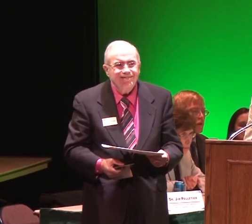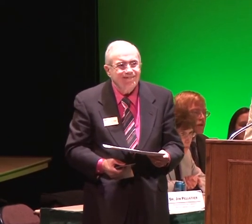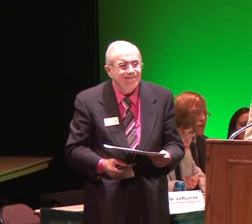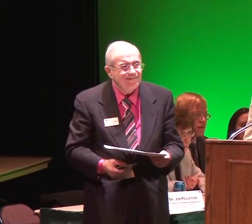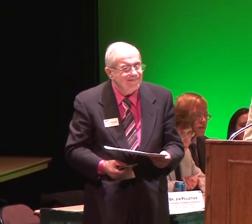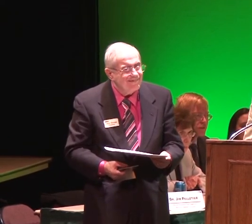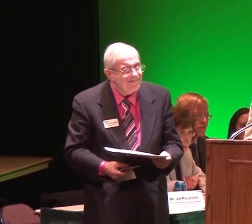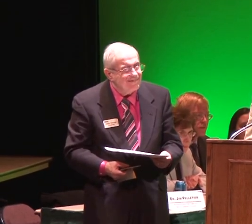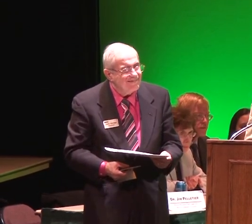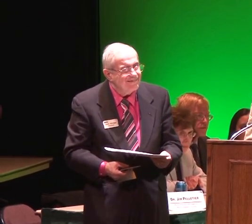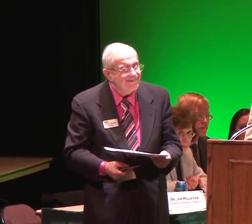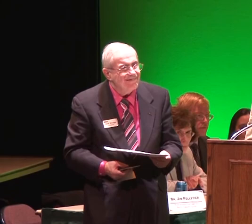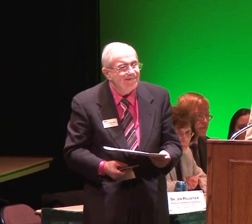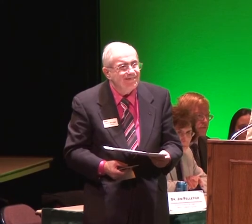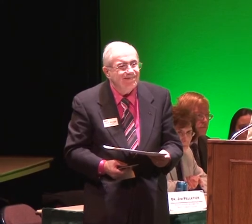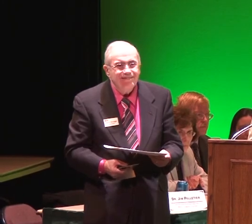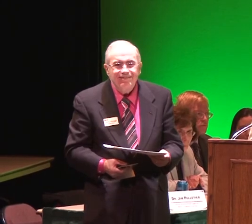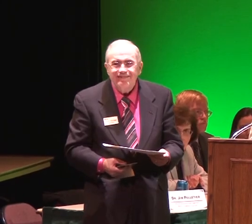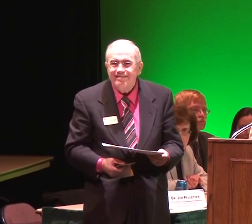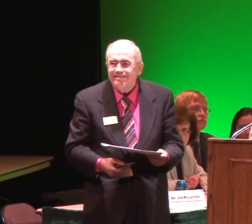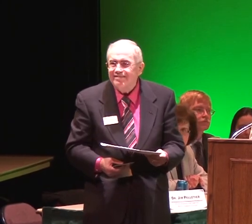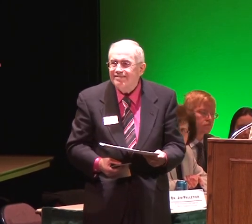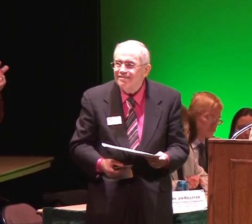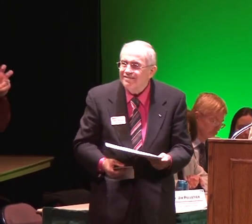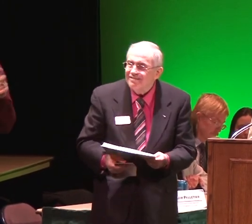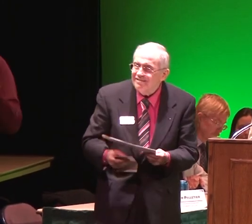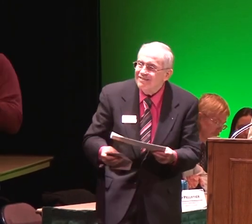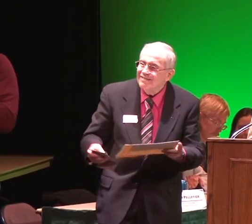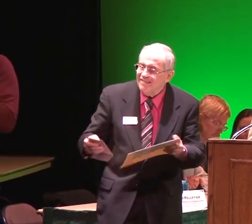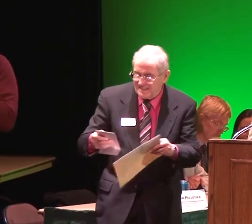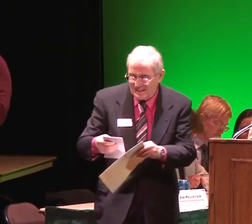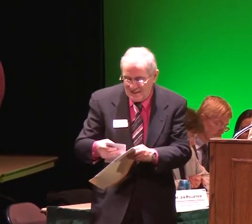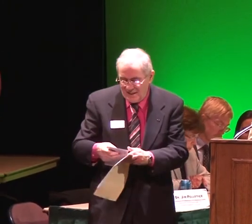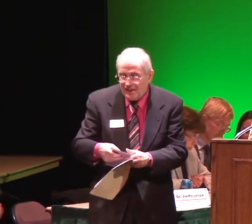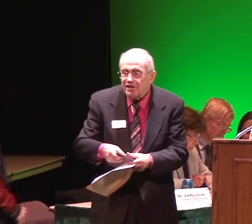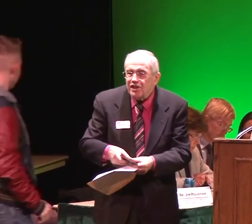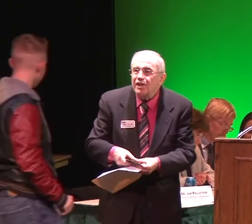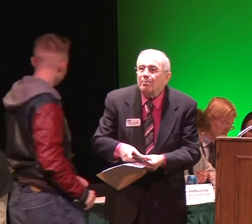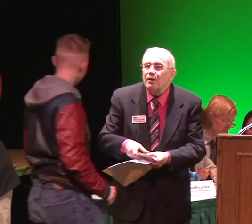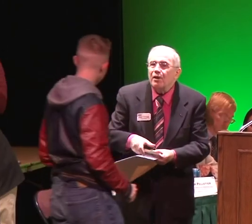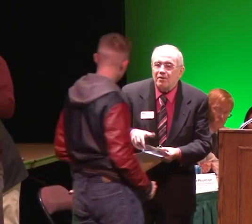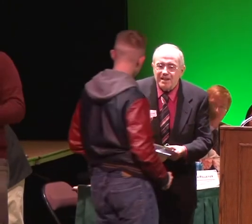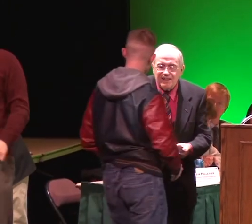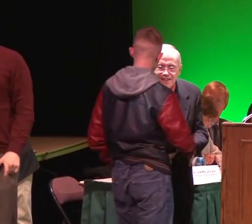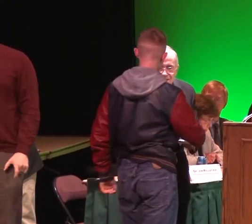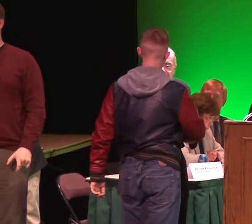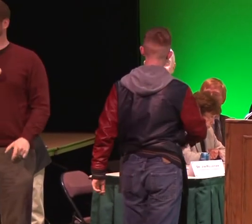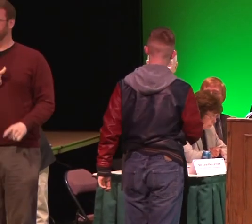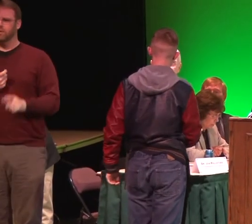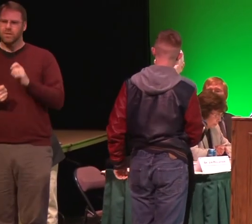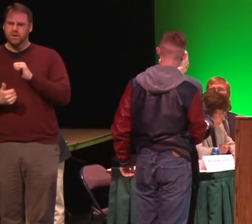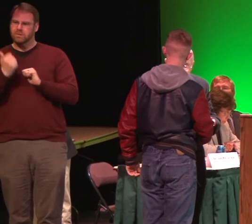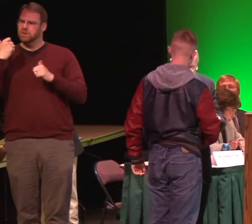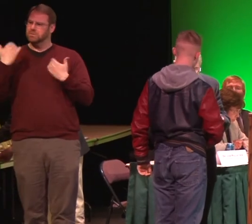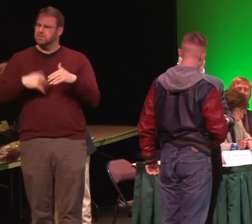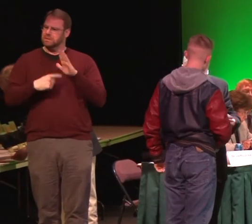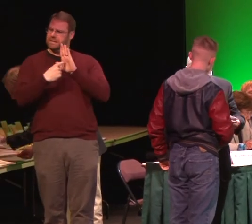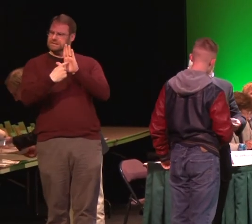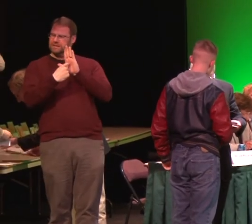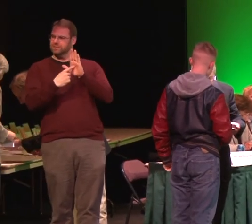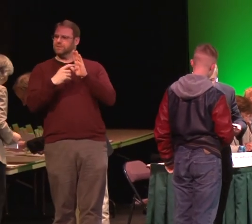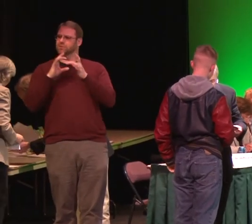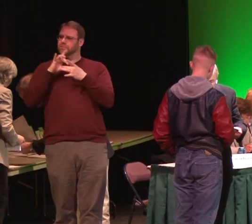Jacob has also won an award, a certificate of recognition and medallion for the most outstanding exhibit in